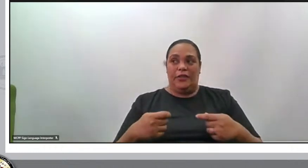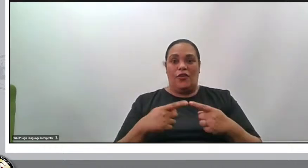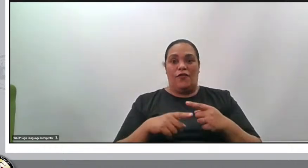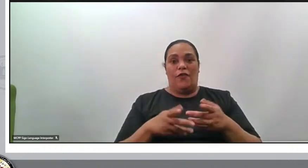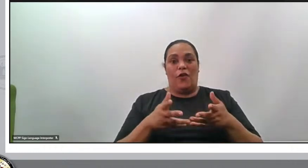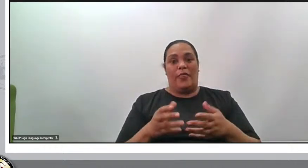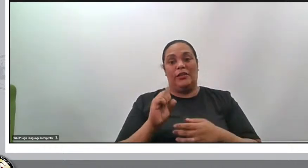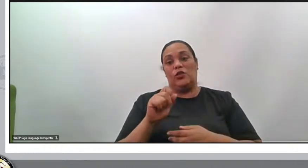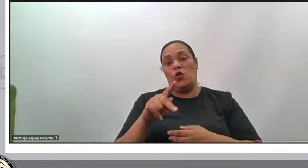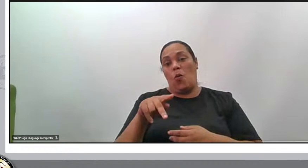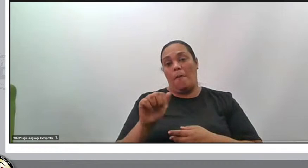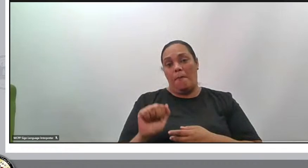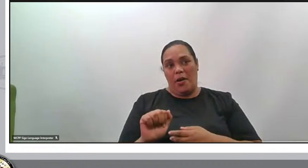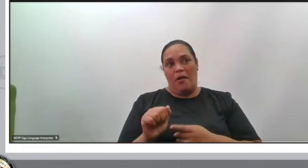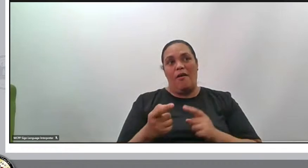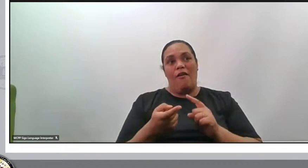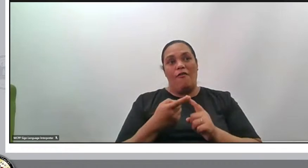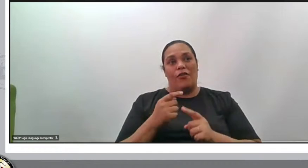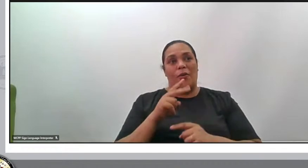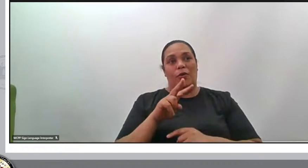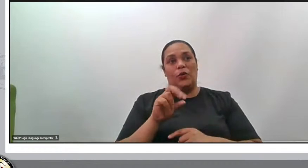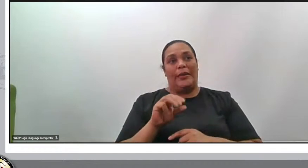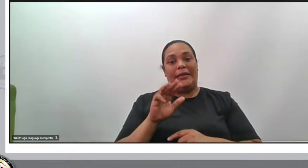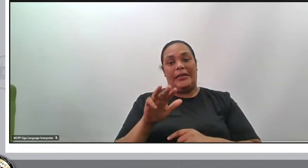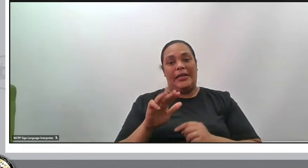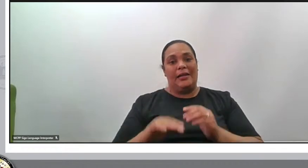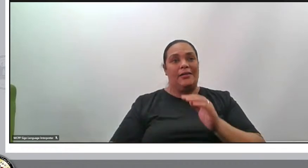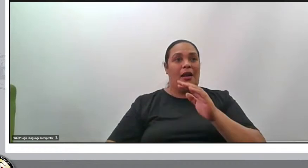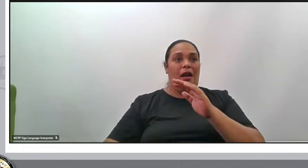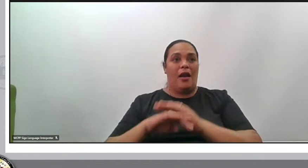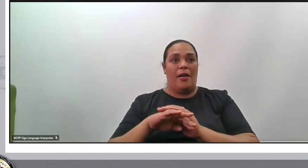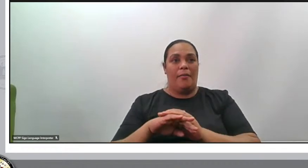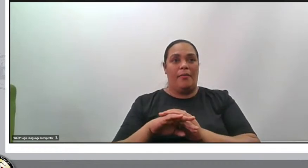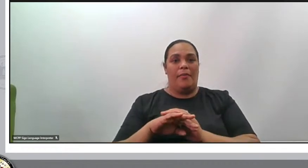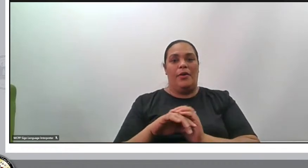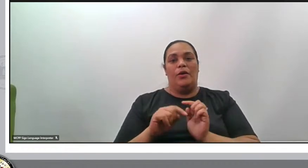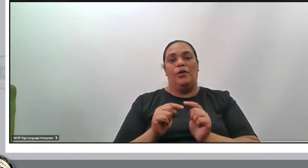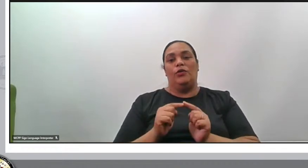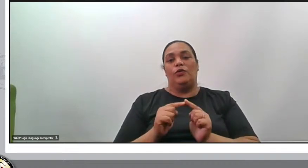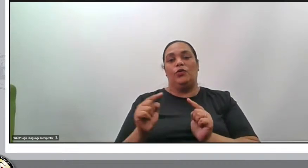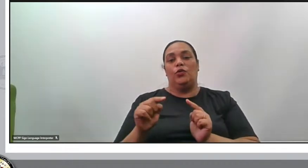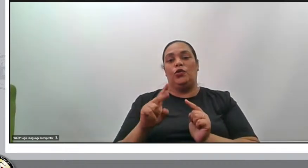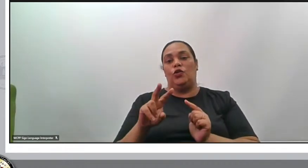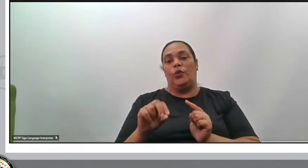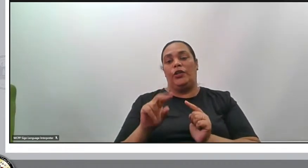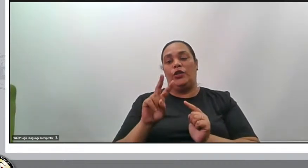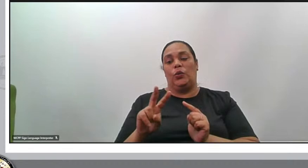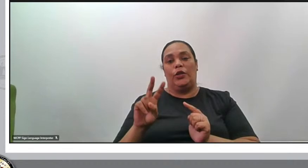SOPA from 2019 up until the